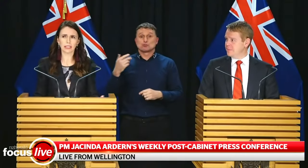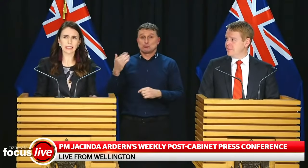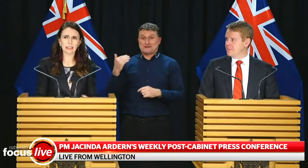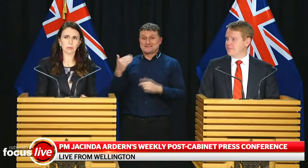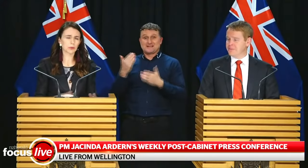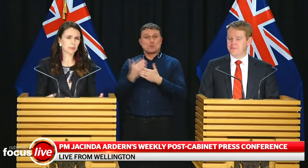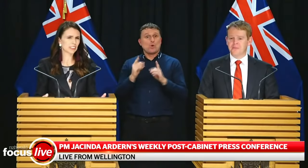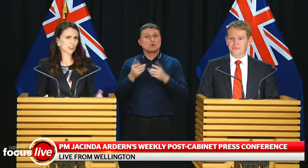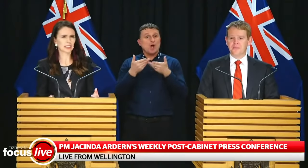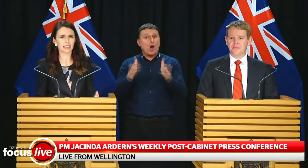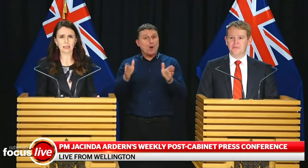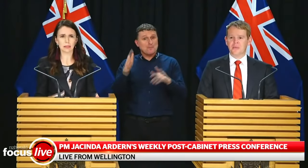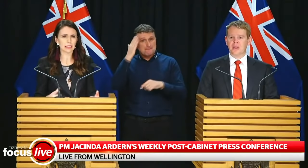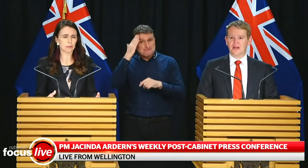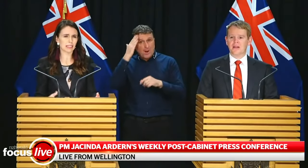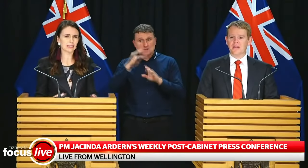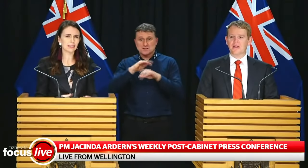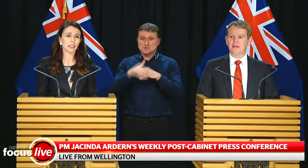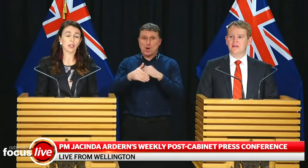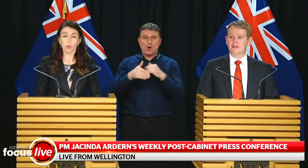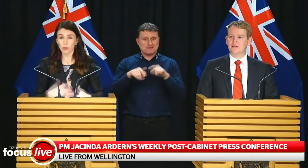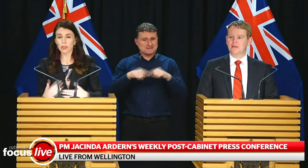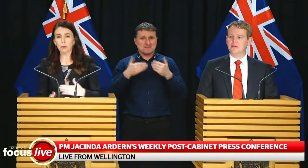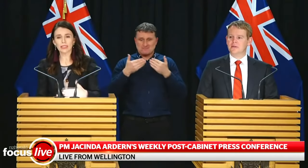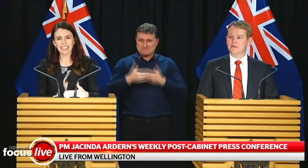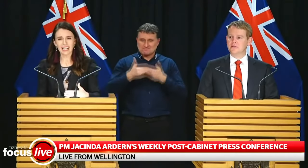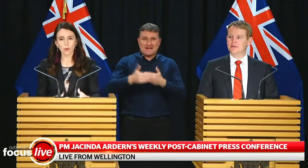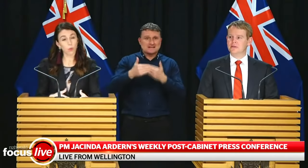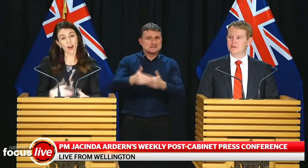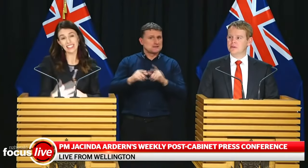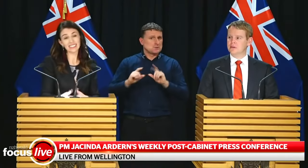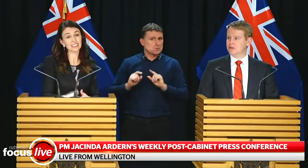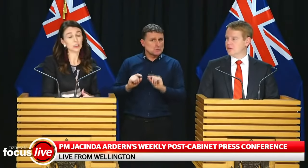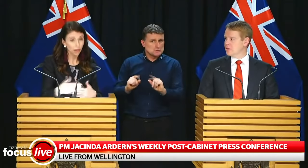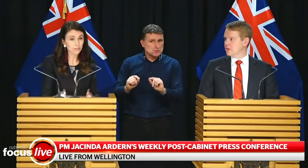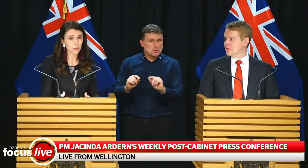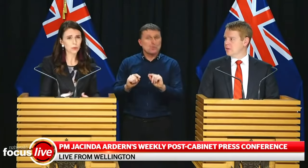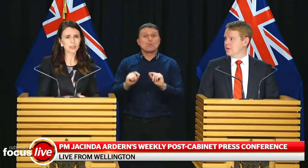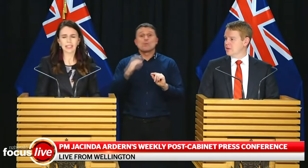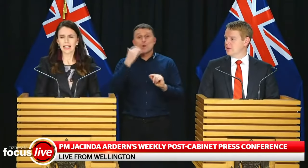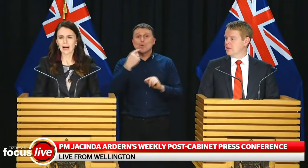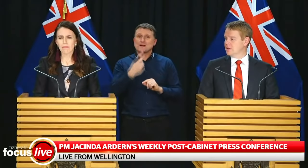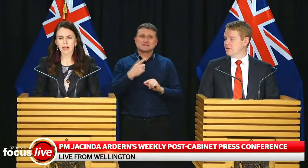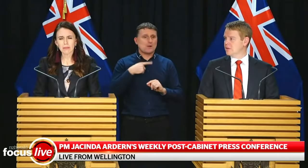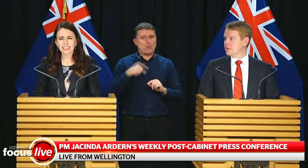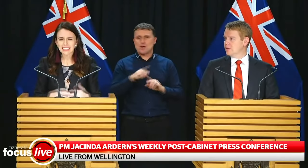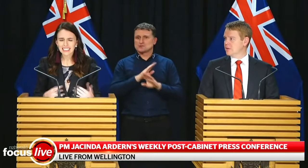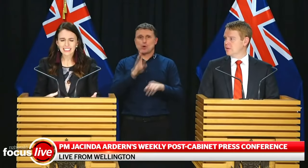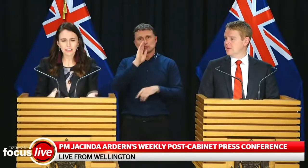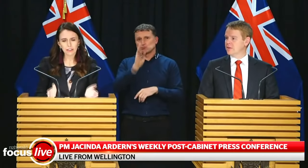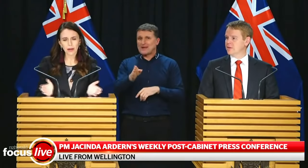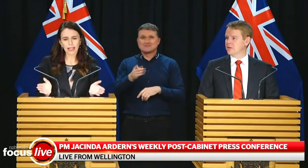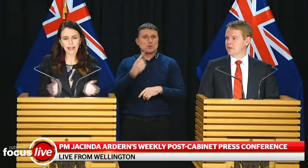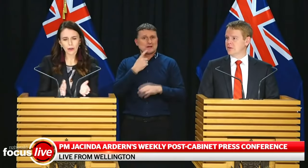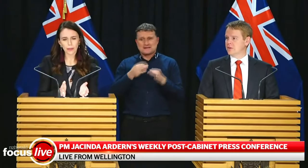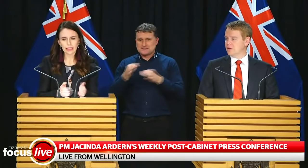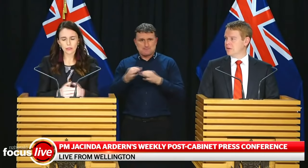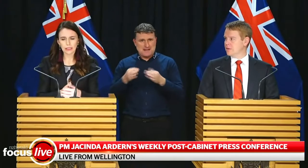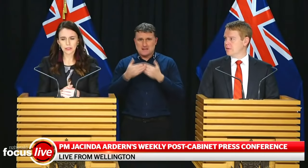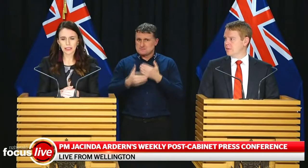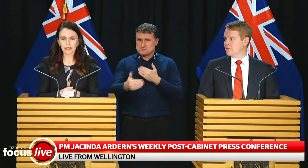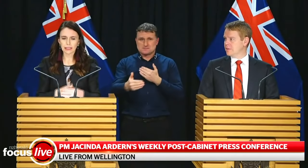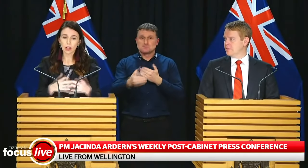open-minded on needing to move potentially in these spaces. We've always pointed out why it isn't straightforward, but particularly if you are